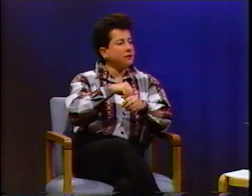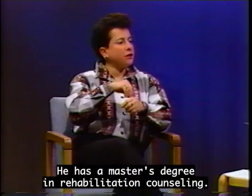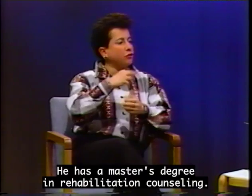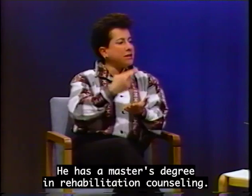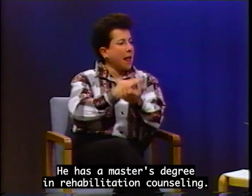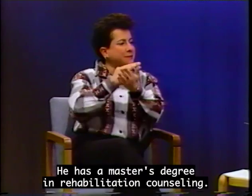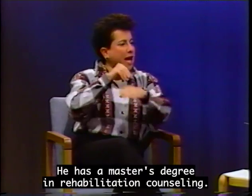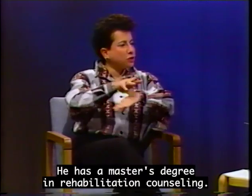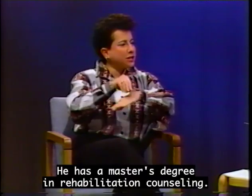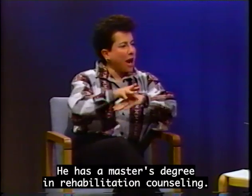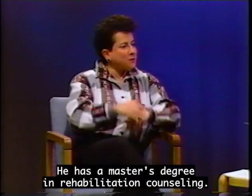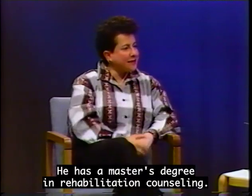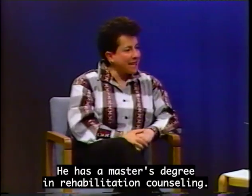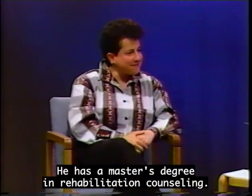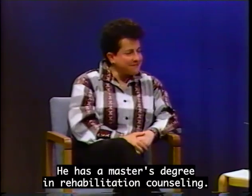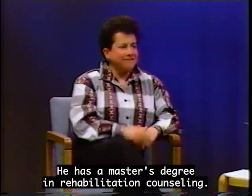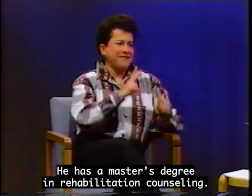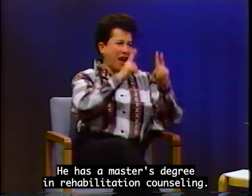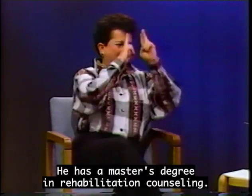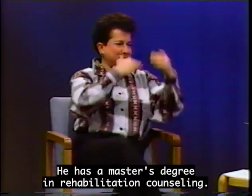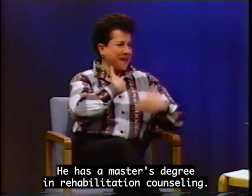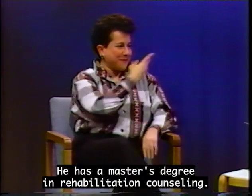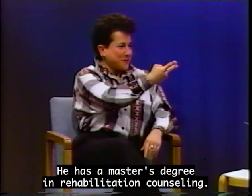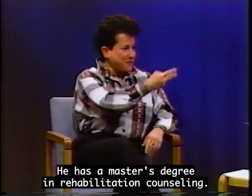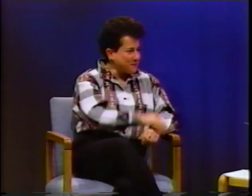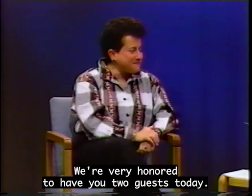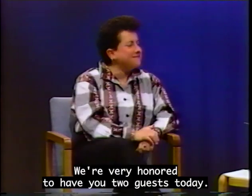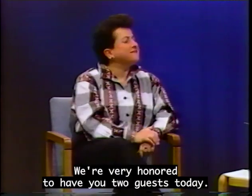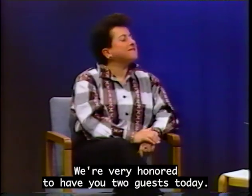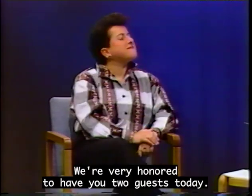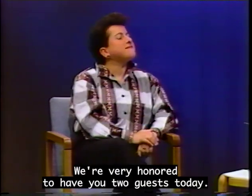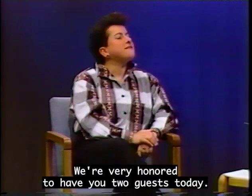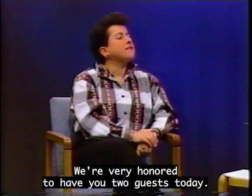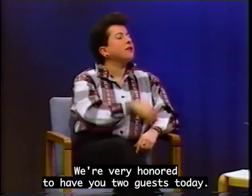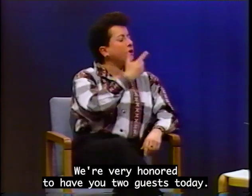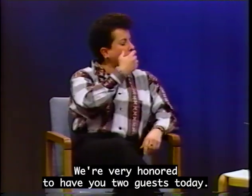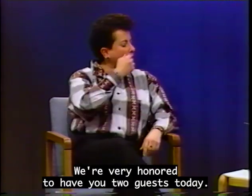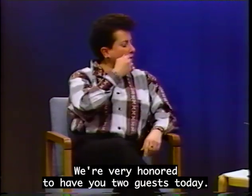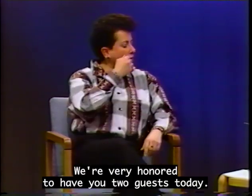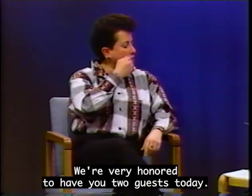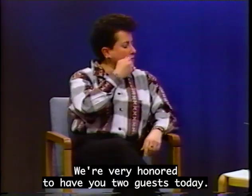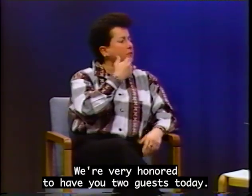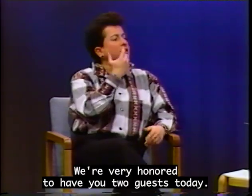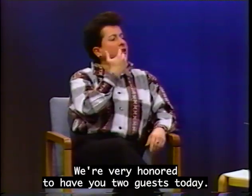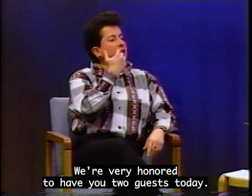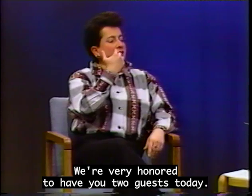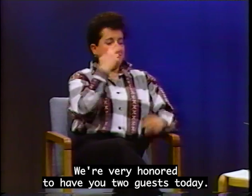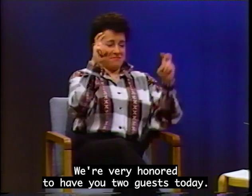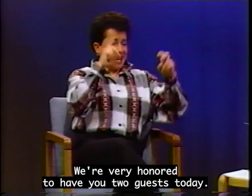He has a master's degree in rehabilitation counseling. We're very honored to have you two guests today.